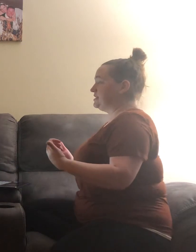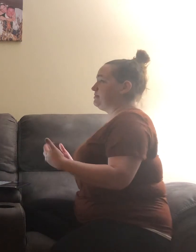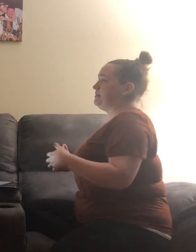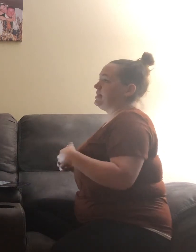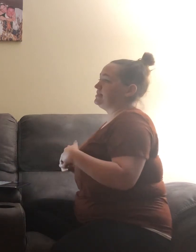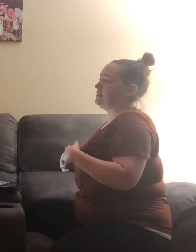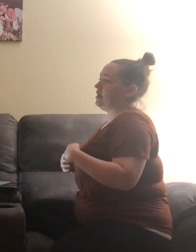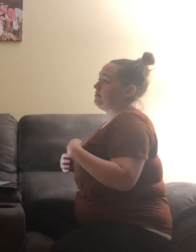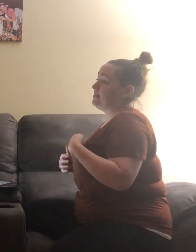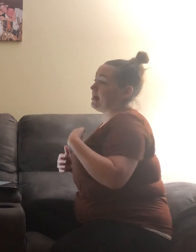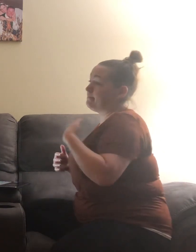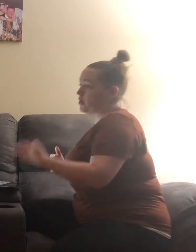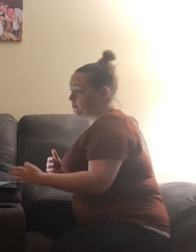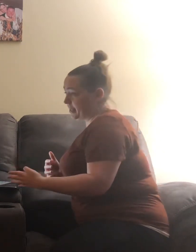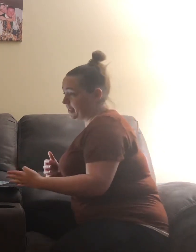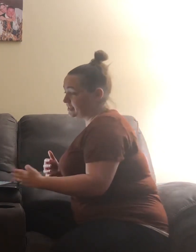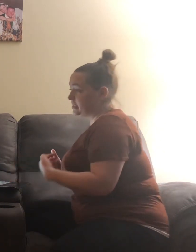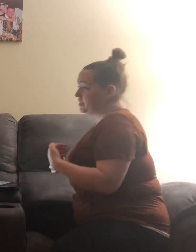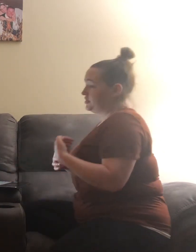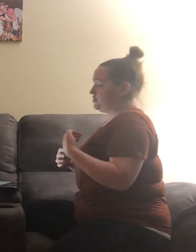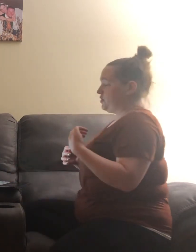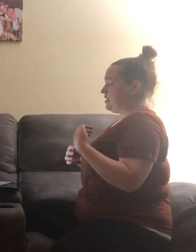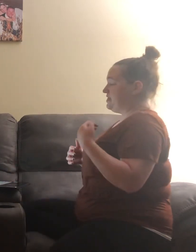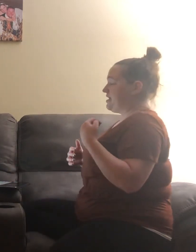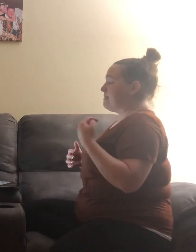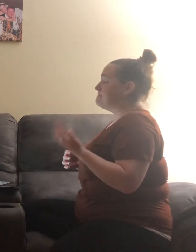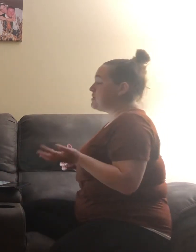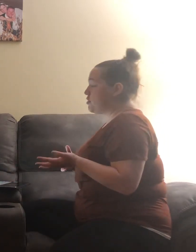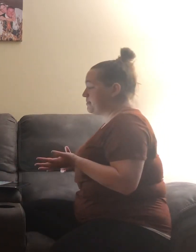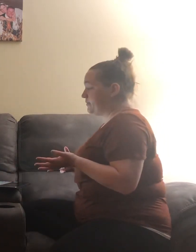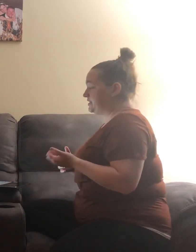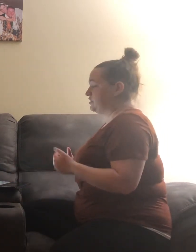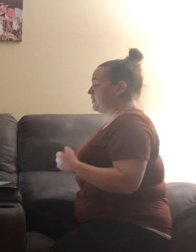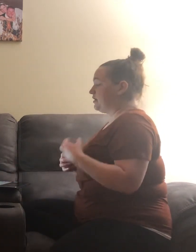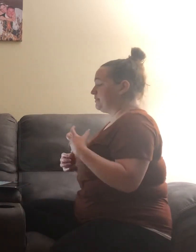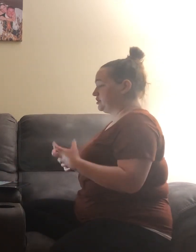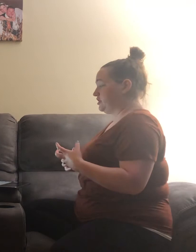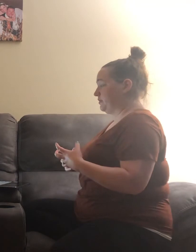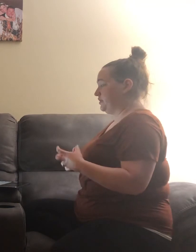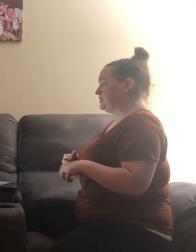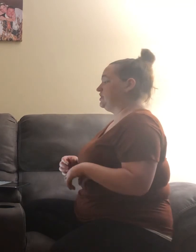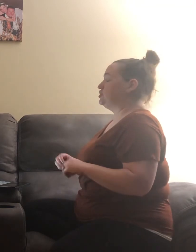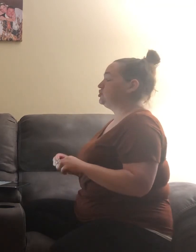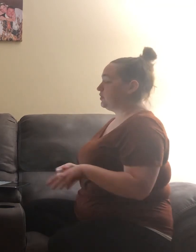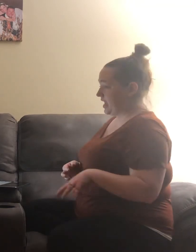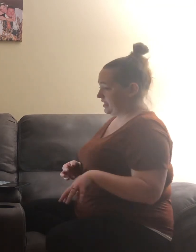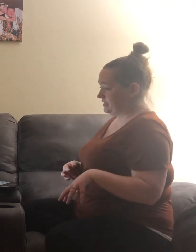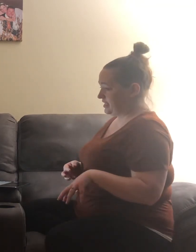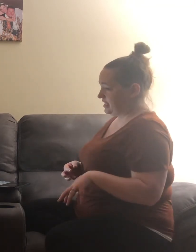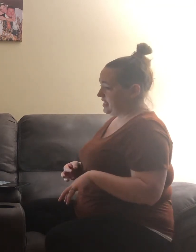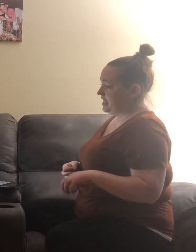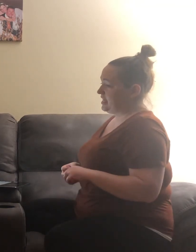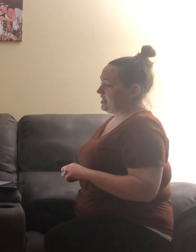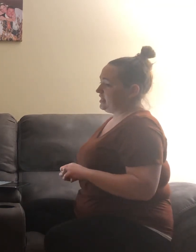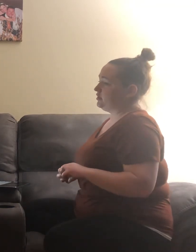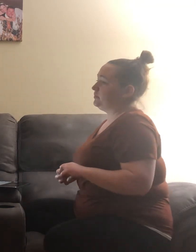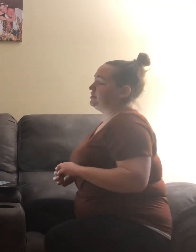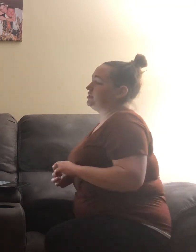maybe necessarily help in that moment. So in that moment, we still want to make sure that we're using the short-acting inhaler, which